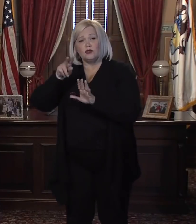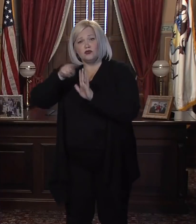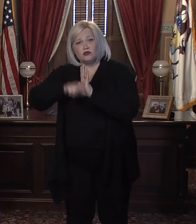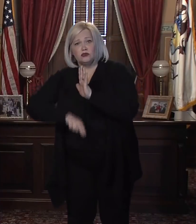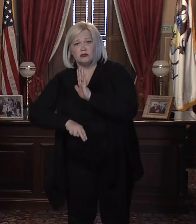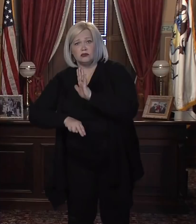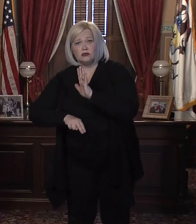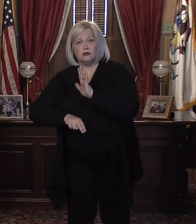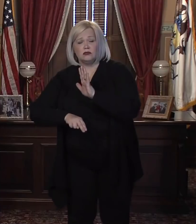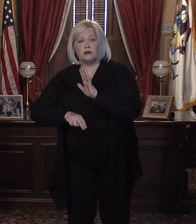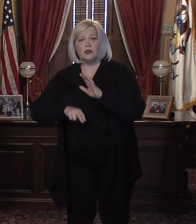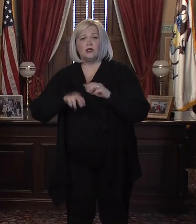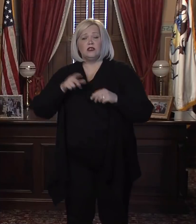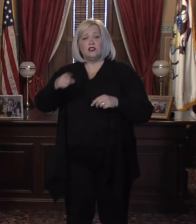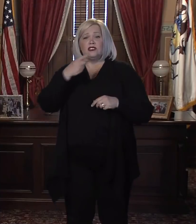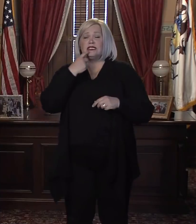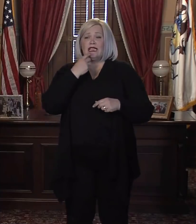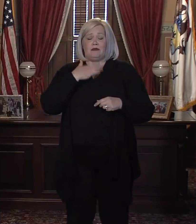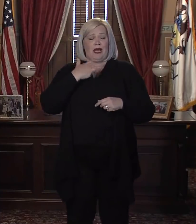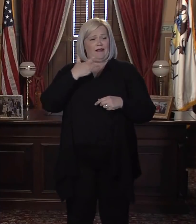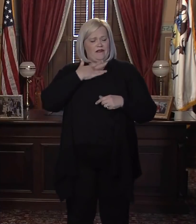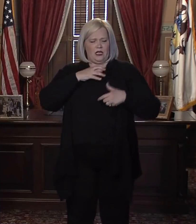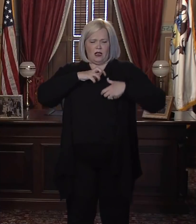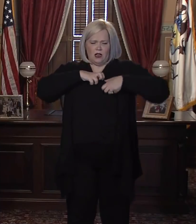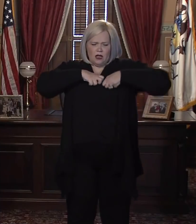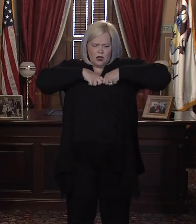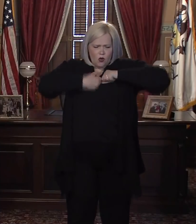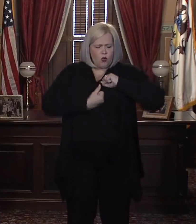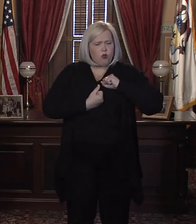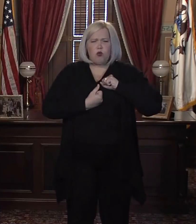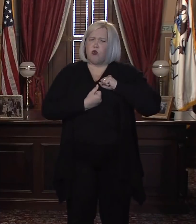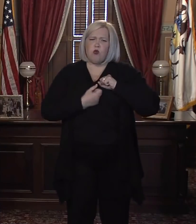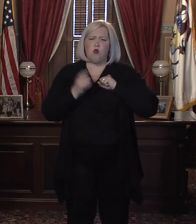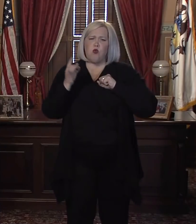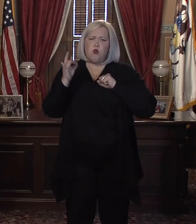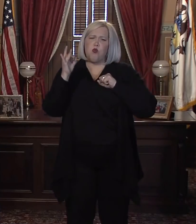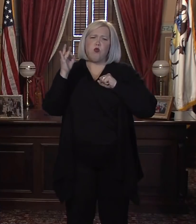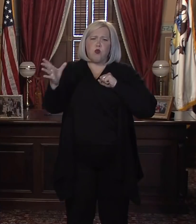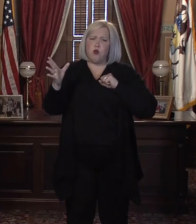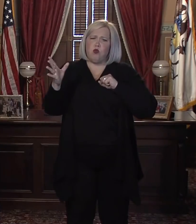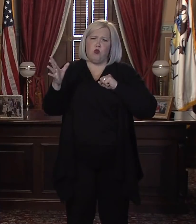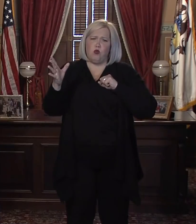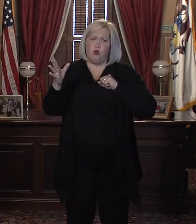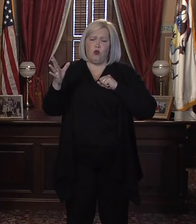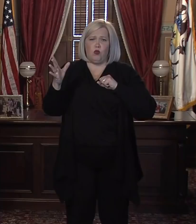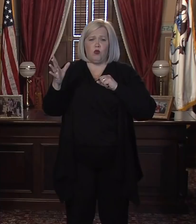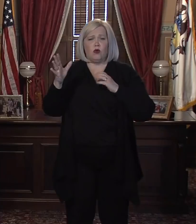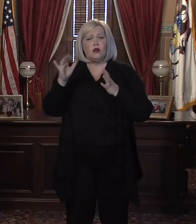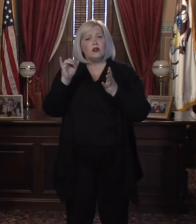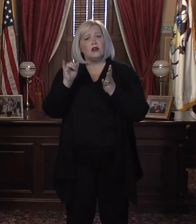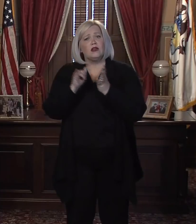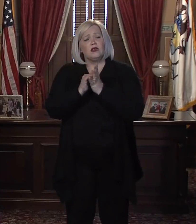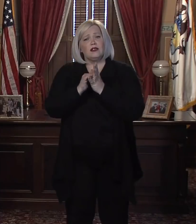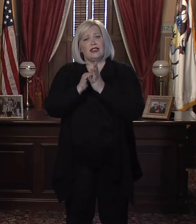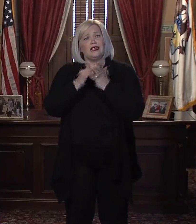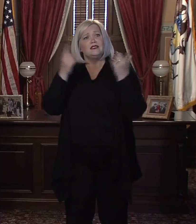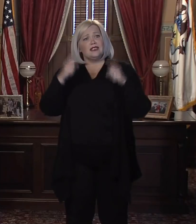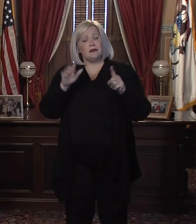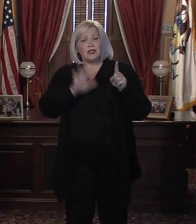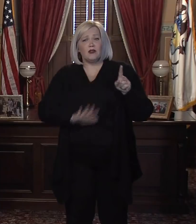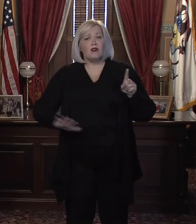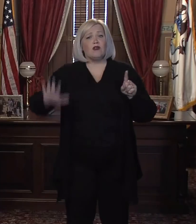word created to describe my pain. It's unimaginable." That's the reality that's playing out across our state.